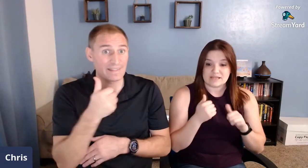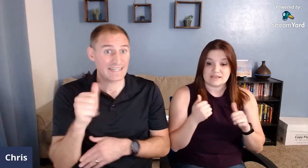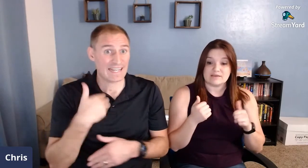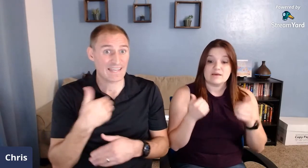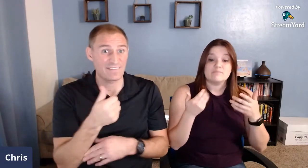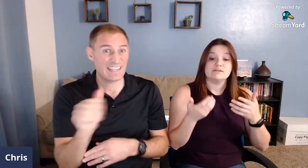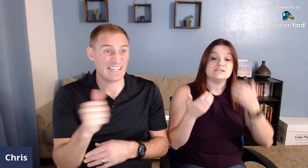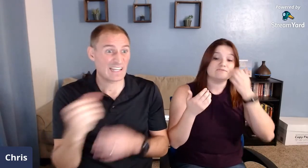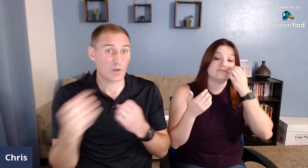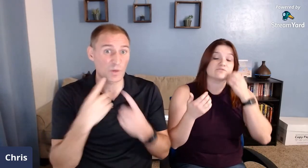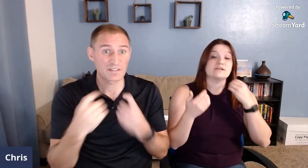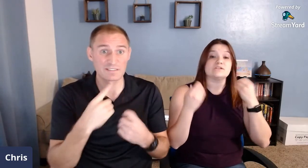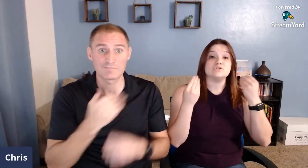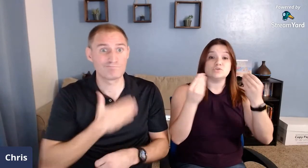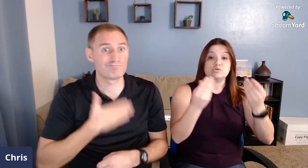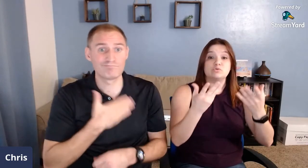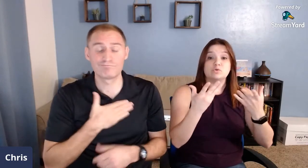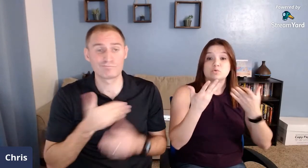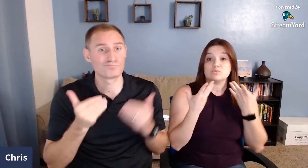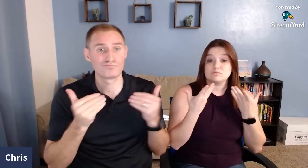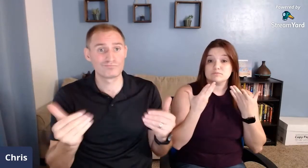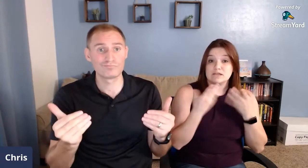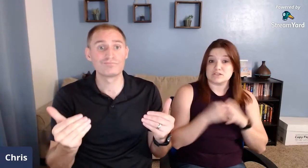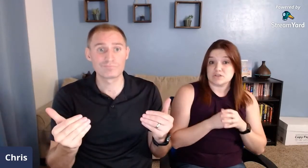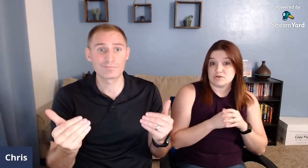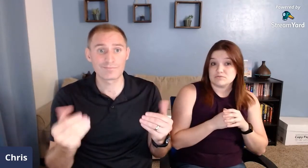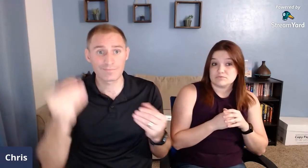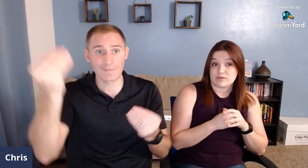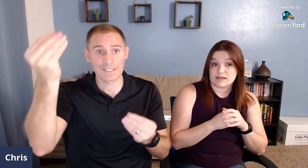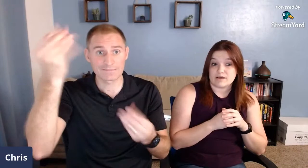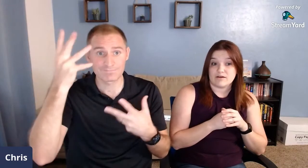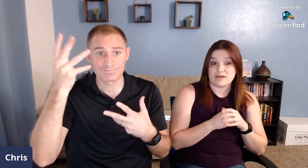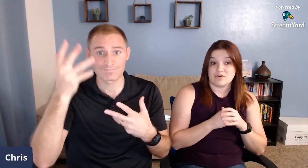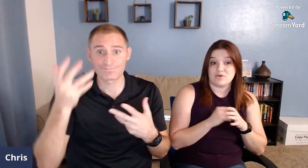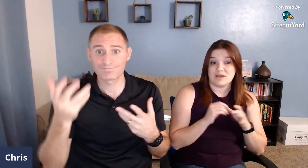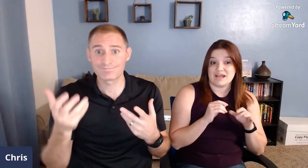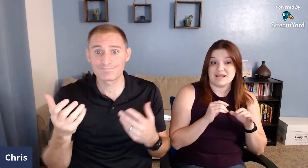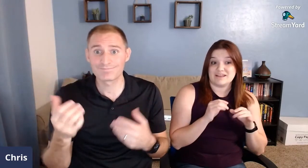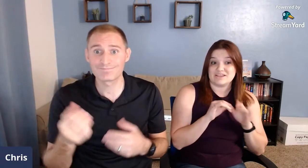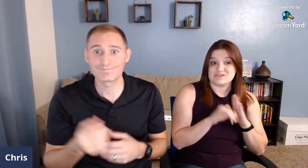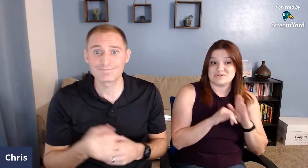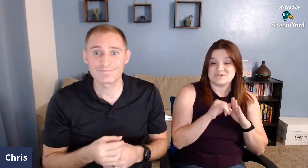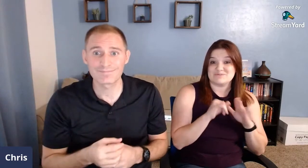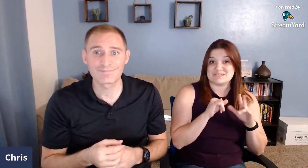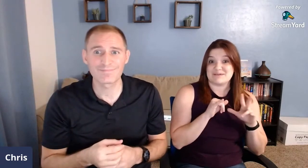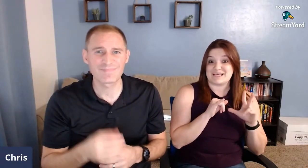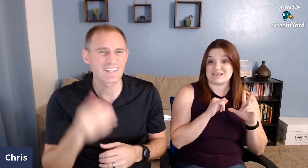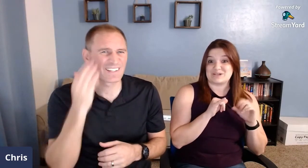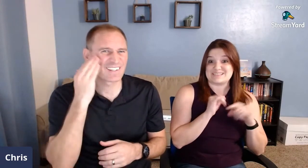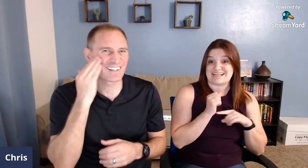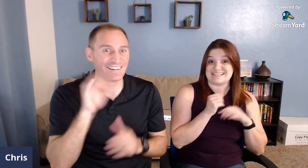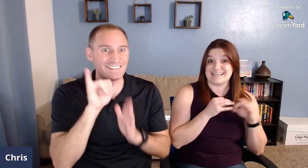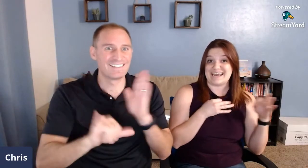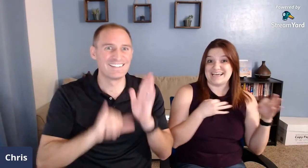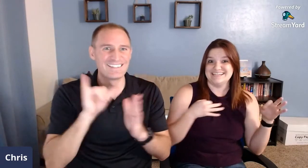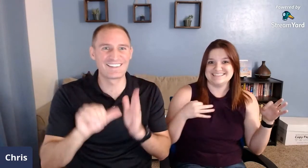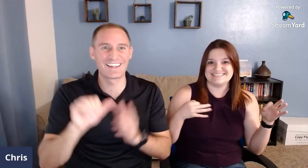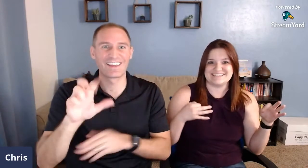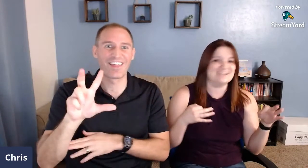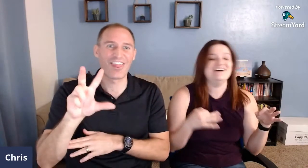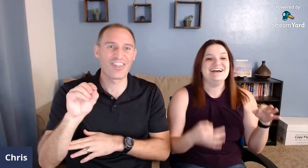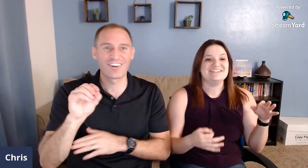questions or anything, please feel free to let us know right now. I know in the YouTube it's about like a 30-second